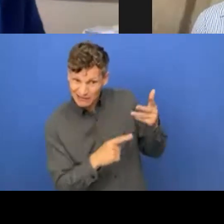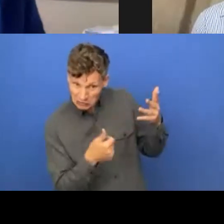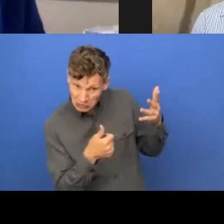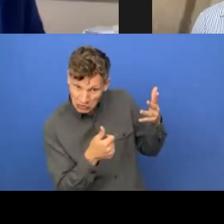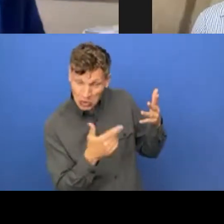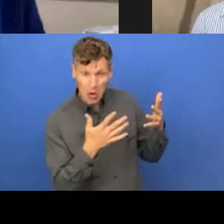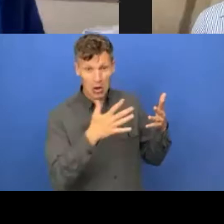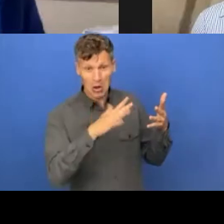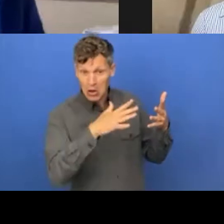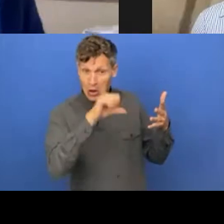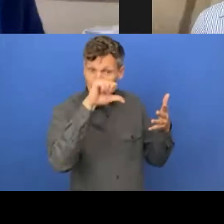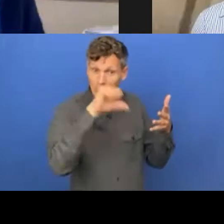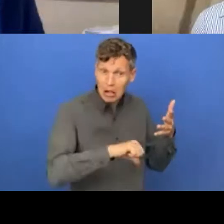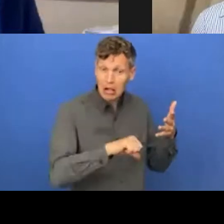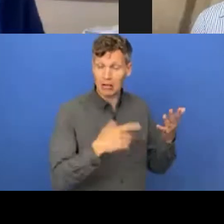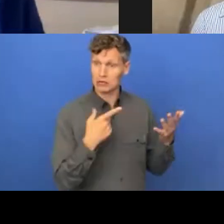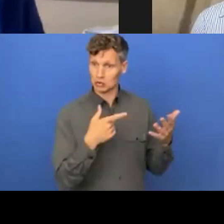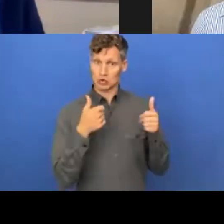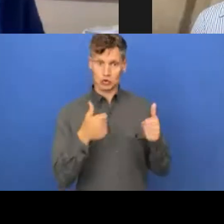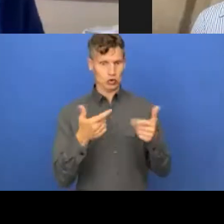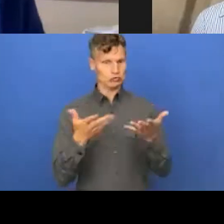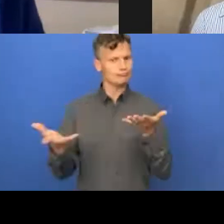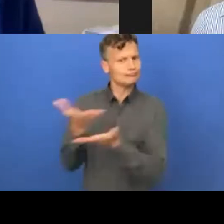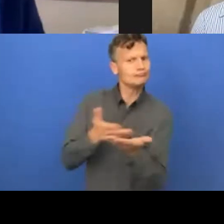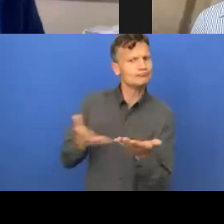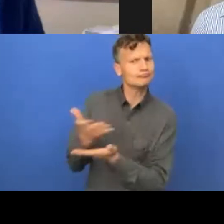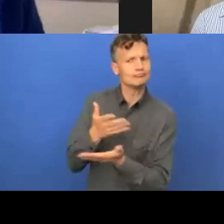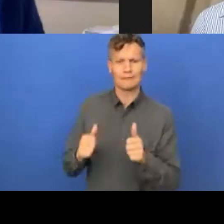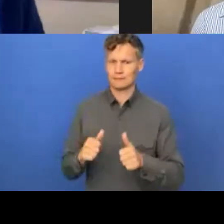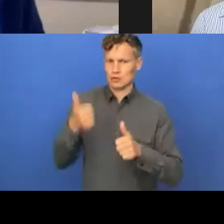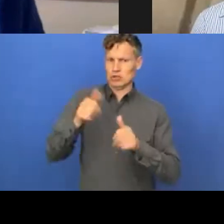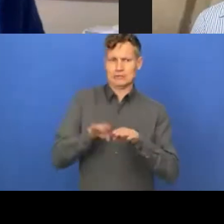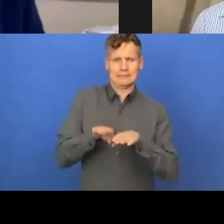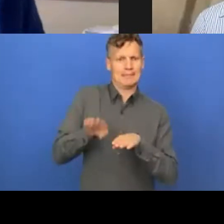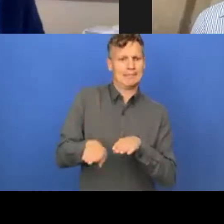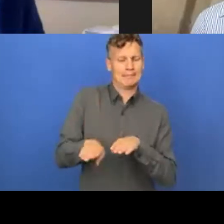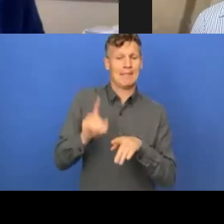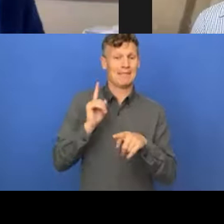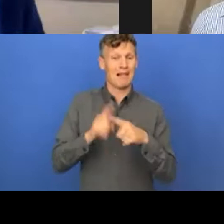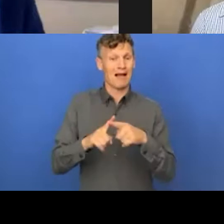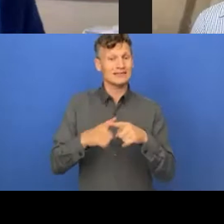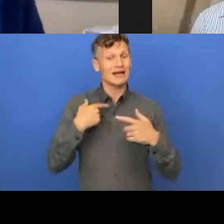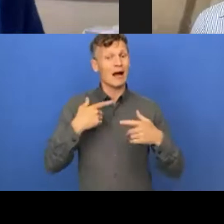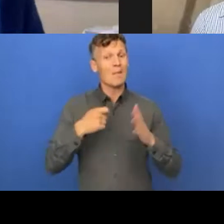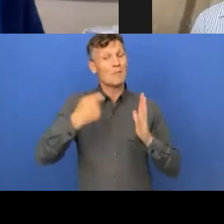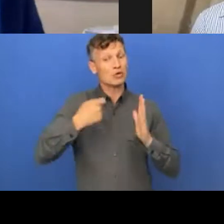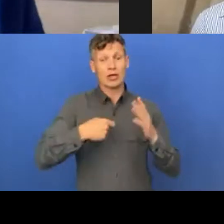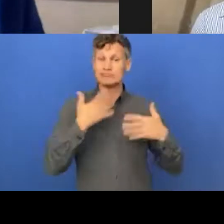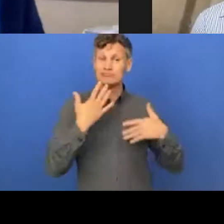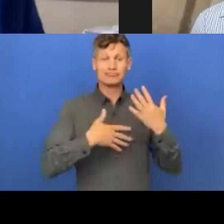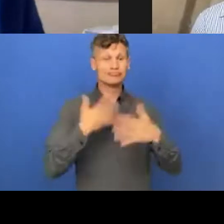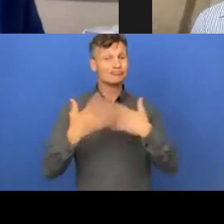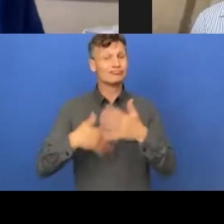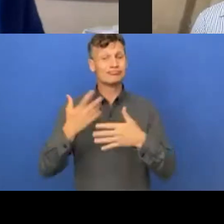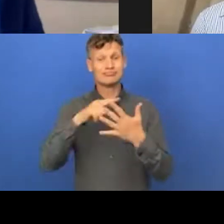with that a space for reflection at the conclusion of research projects is so important. It's really, I think, important